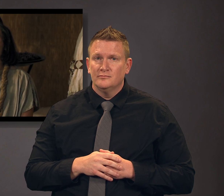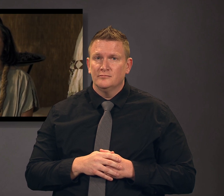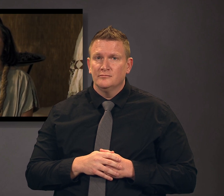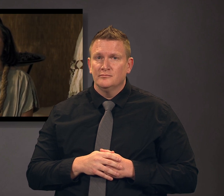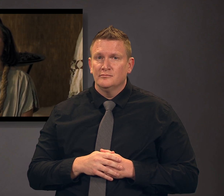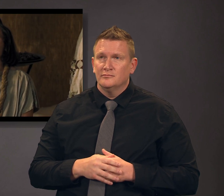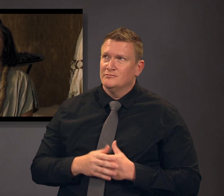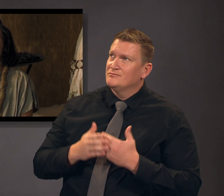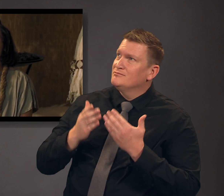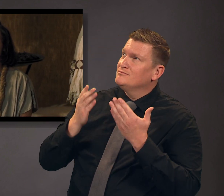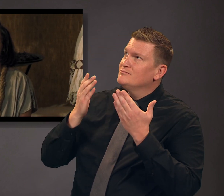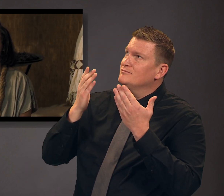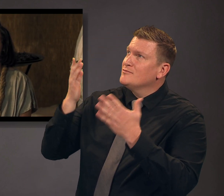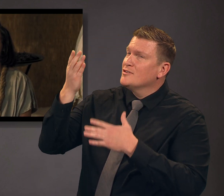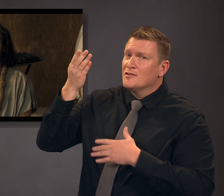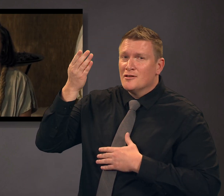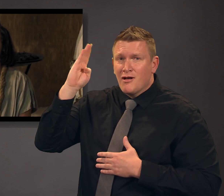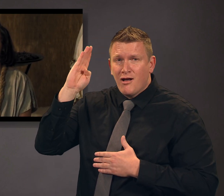Oh God,